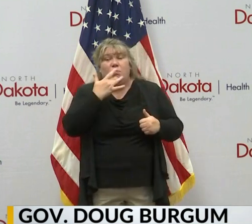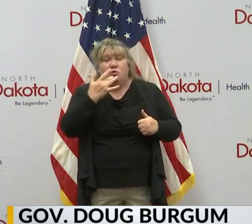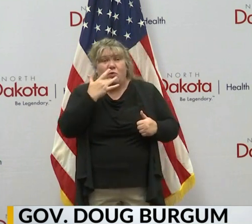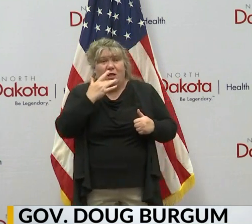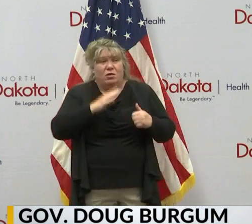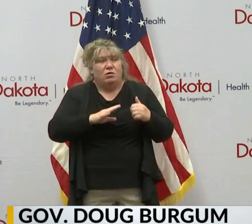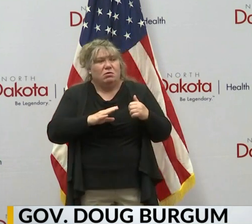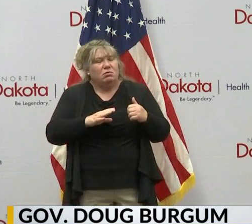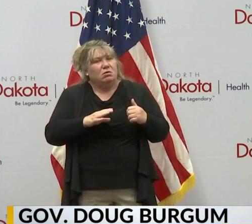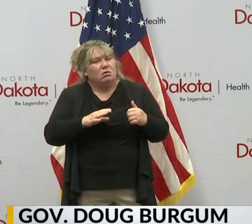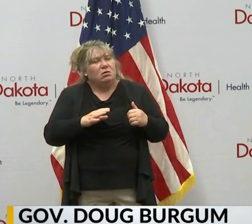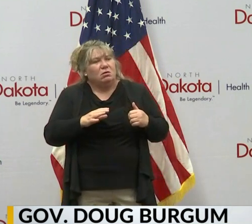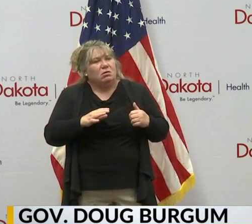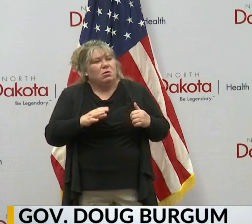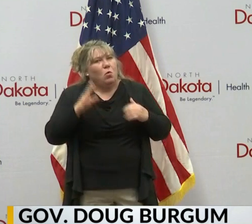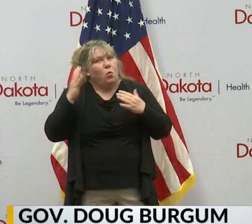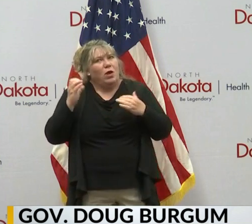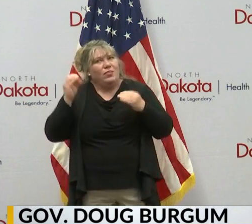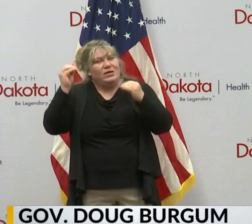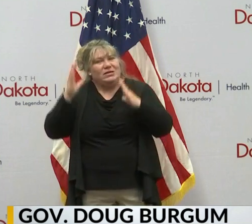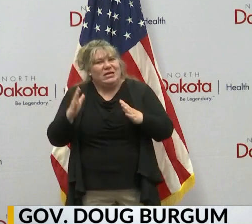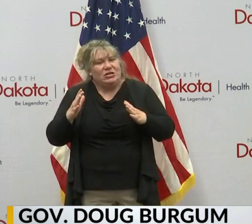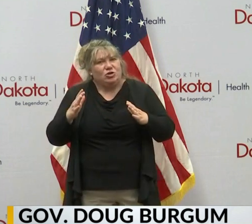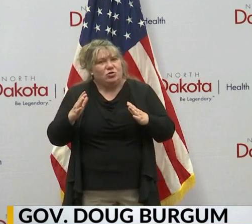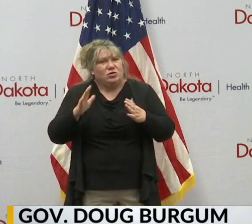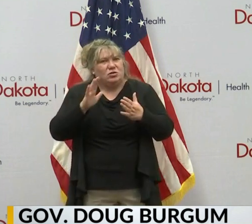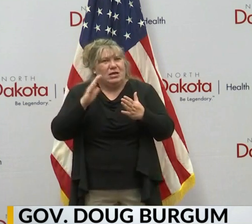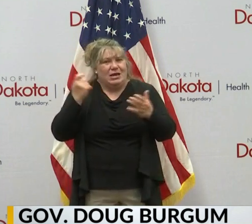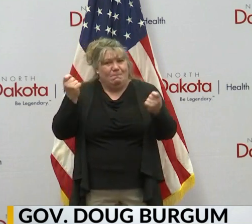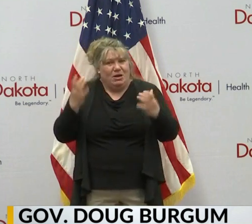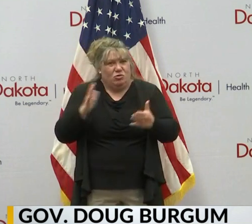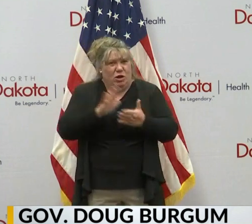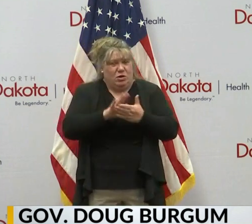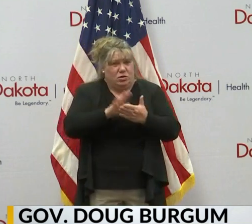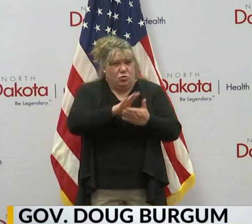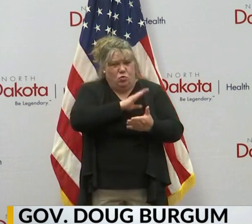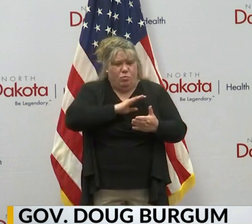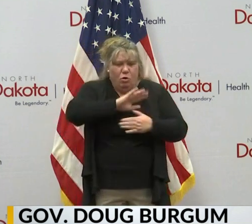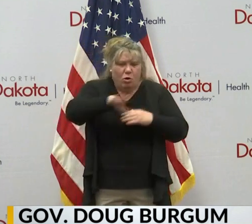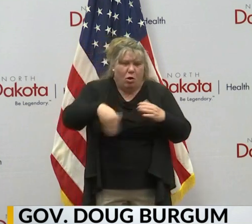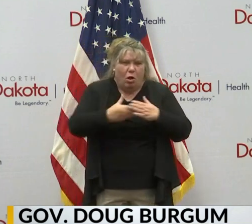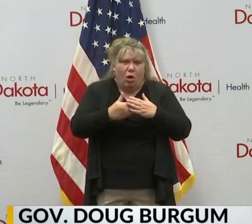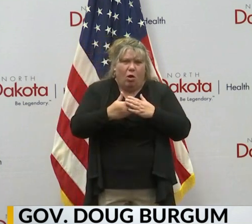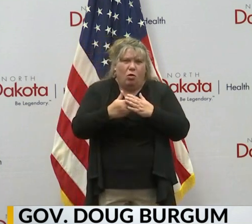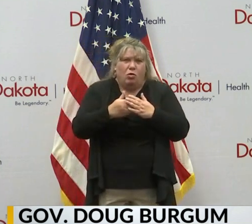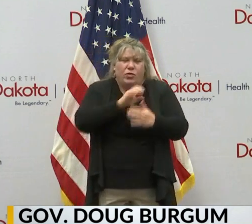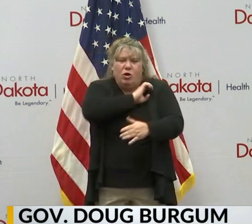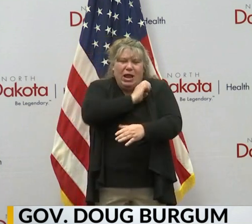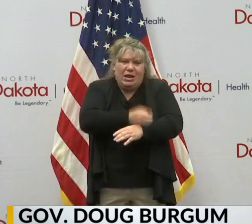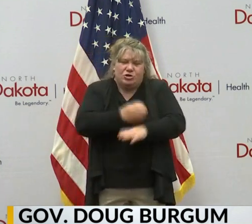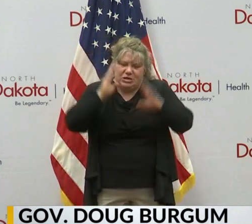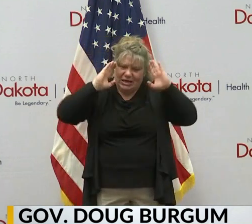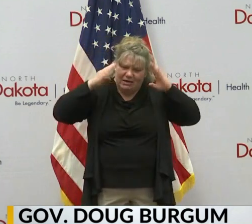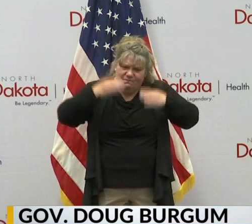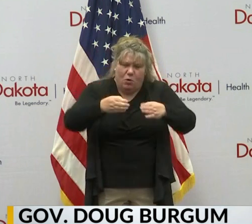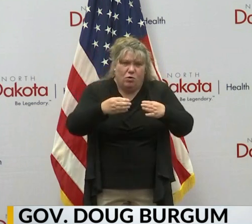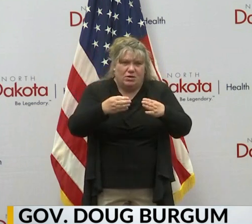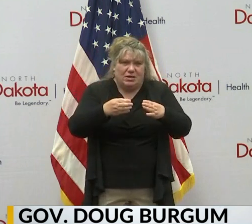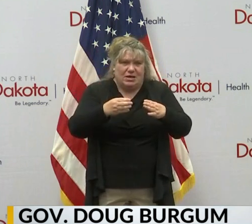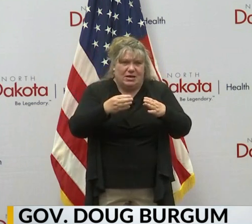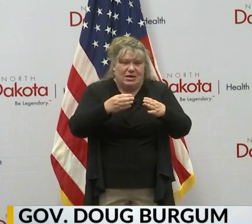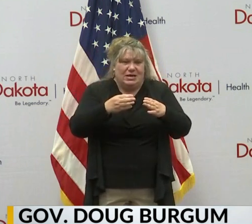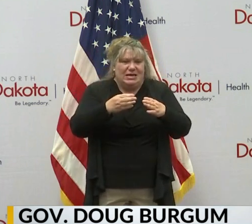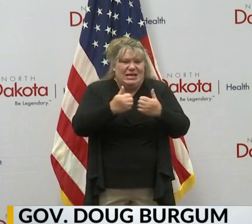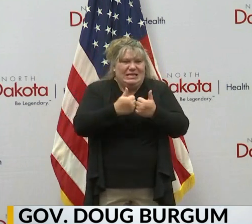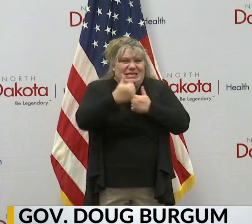create that certainty for teachers, administrators, and school boards. They can pour all their energy into making distance learning great, make